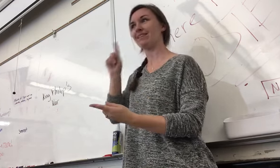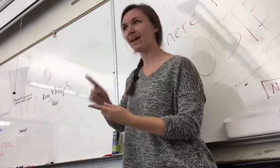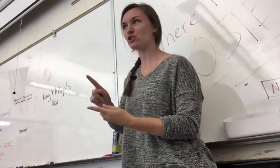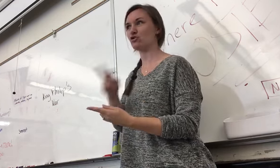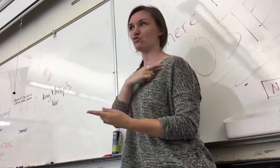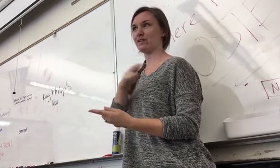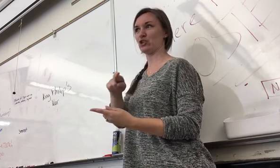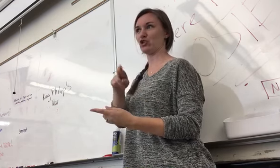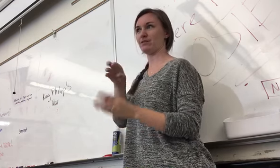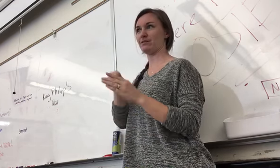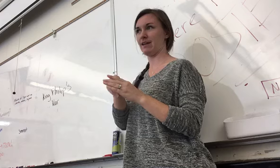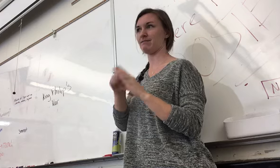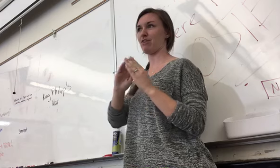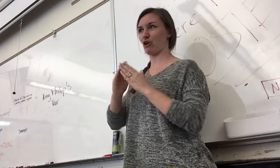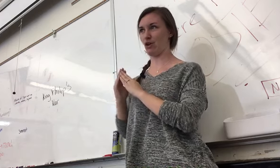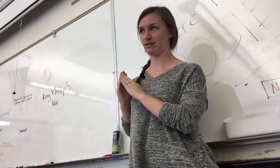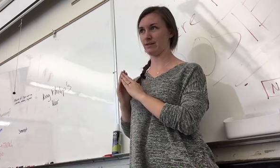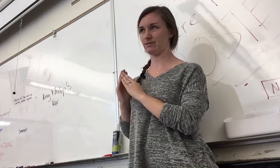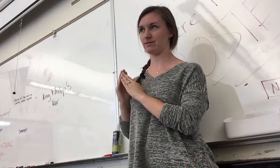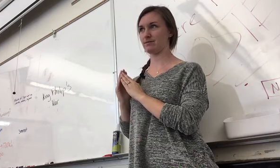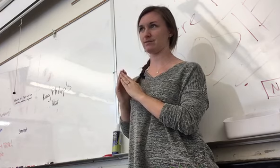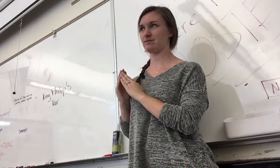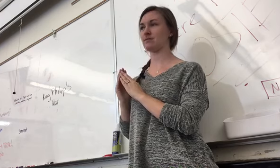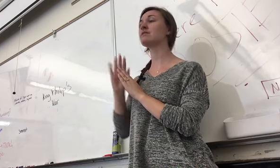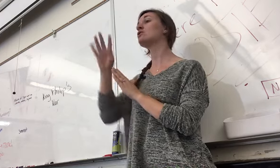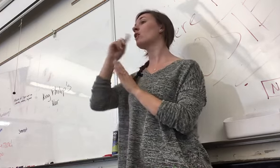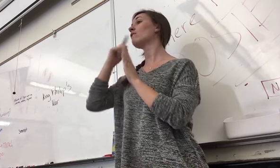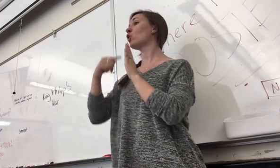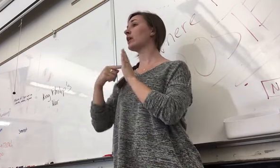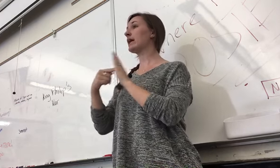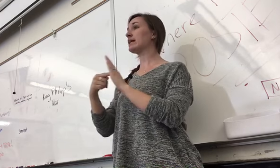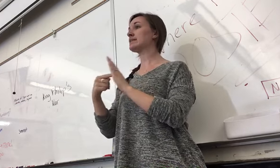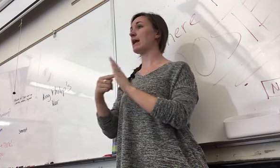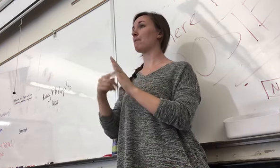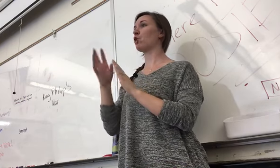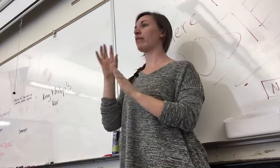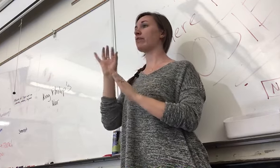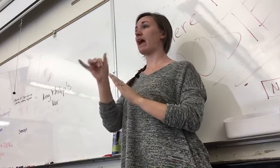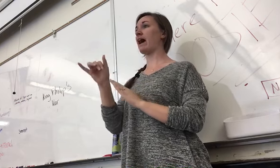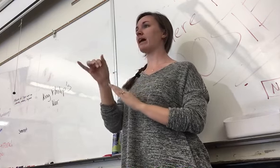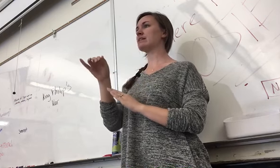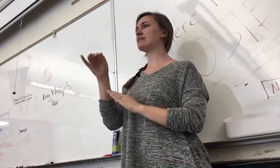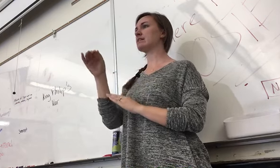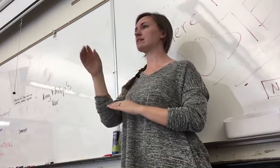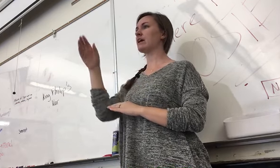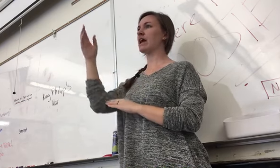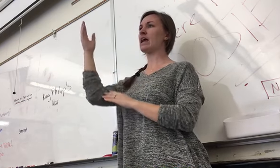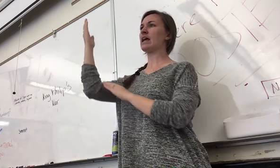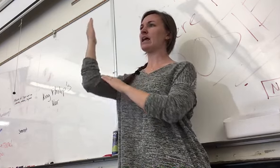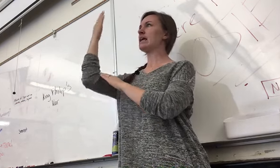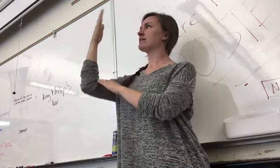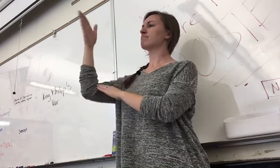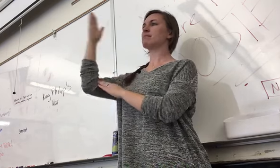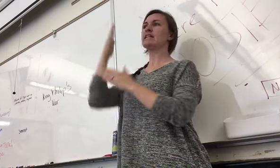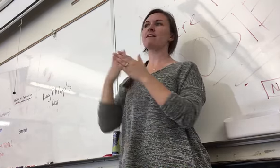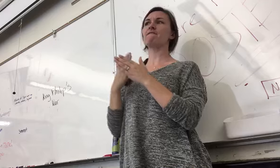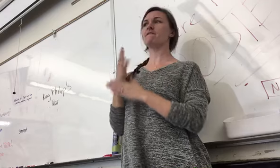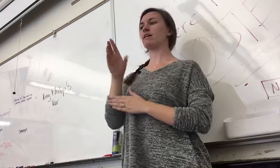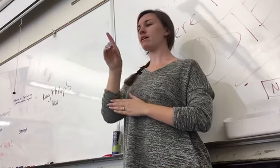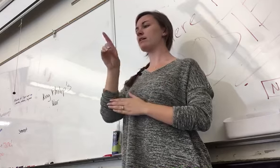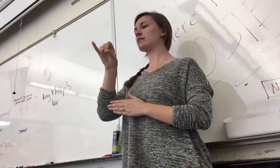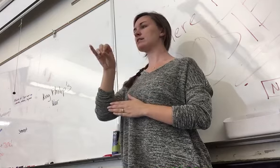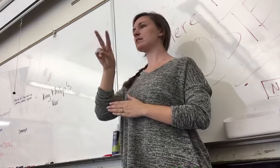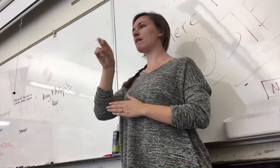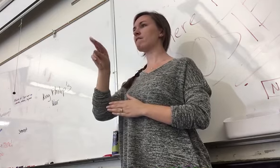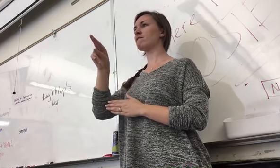and in England. So this is where, for example, the divine right of kings goes away. So now you have more emphasis on the prime